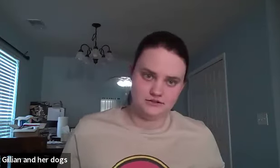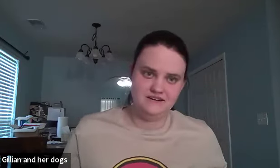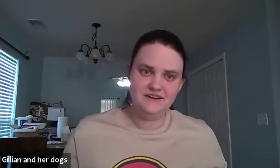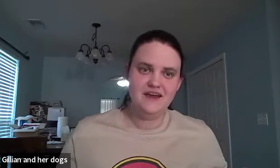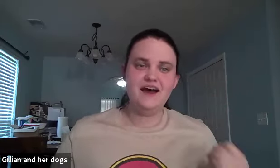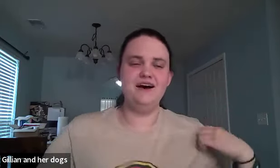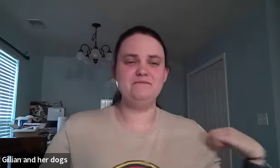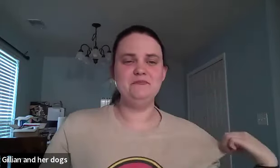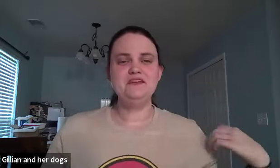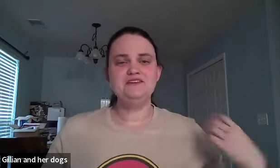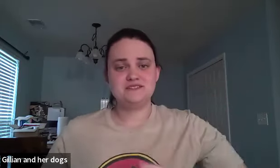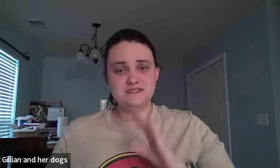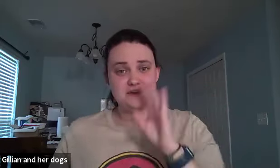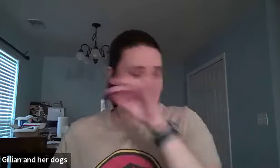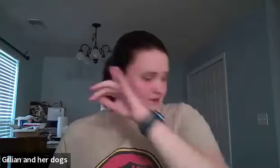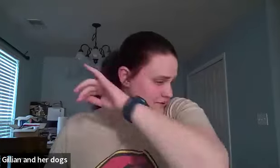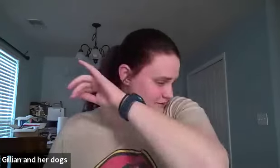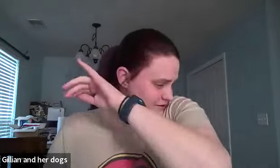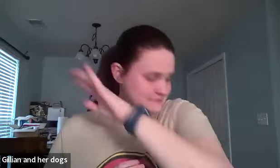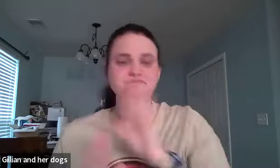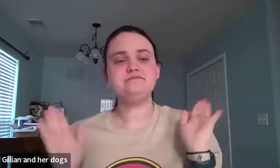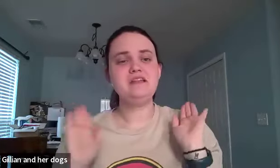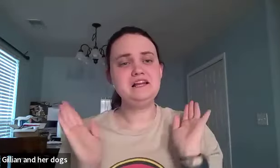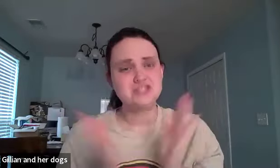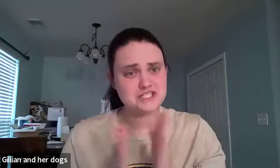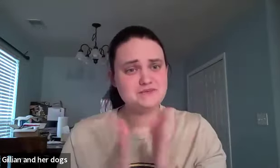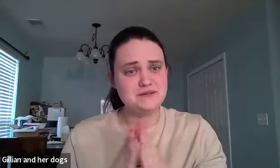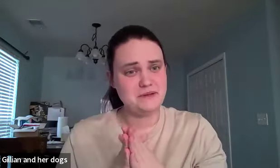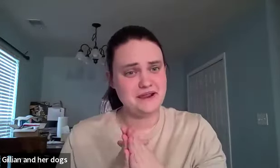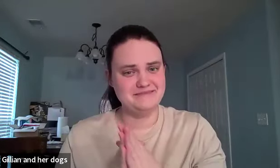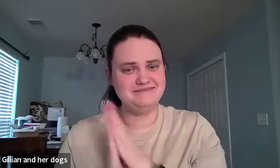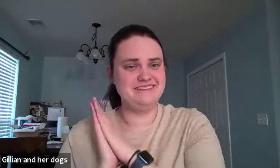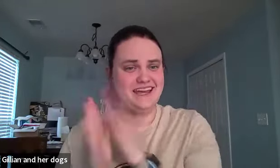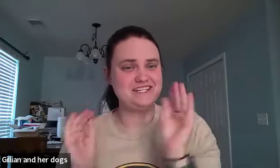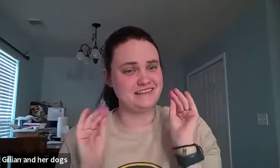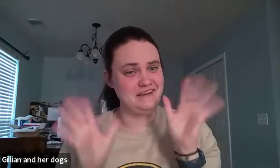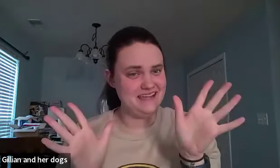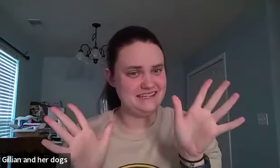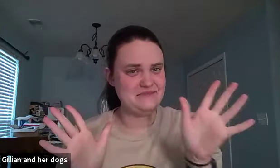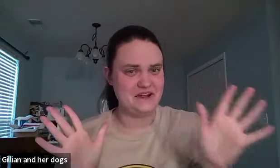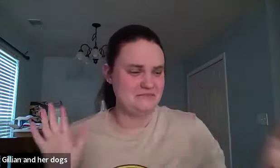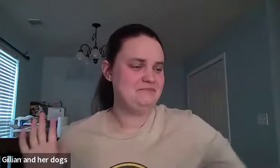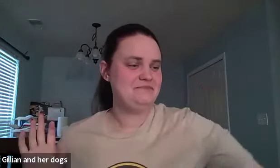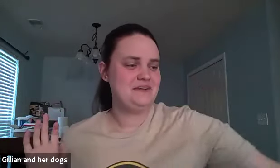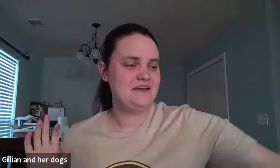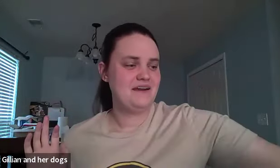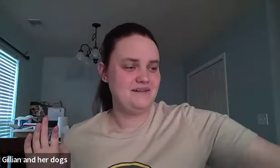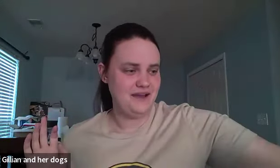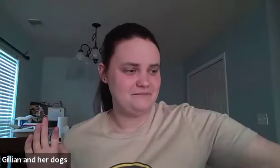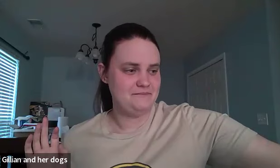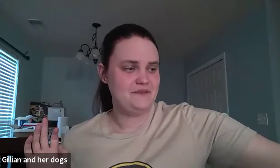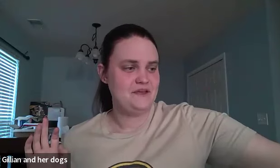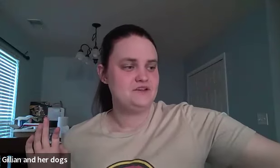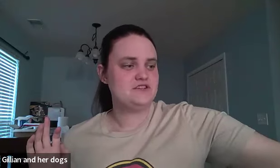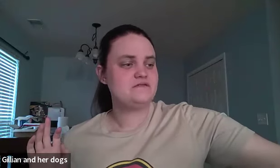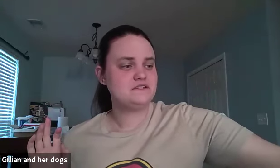don't. So just be prepared. Okay. Just a little heads up there. Okay. So the